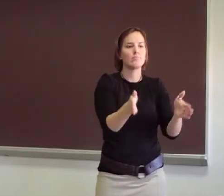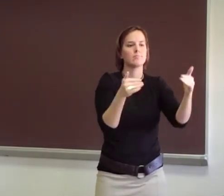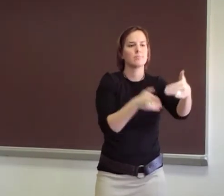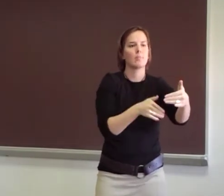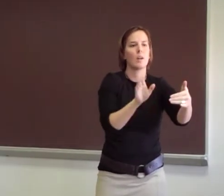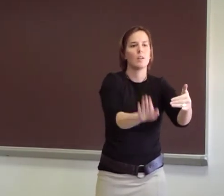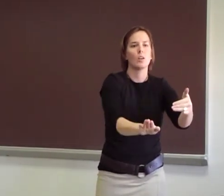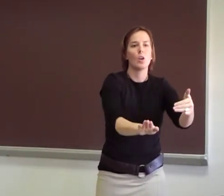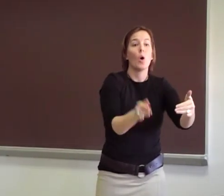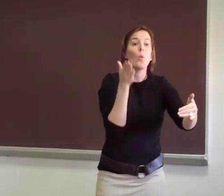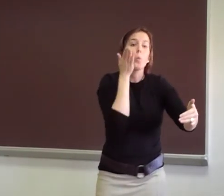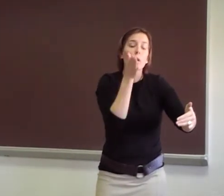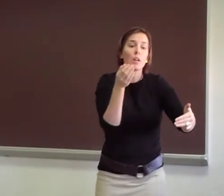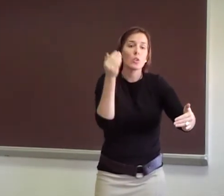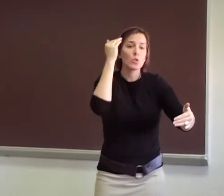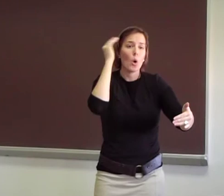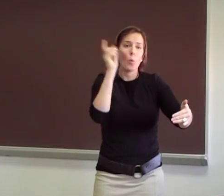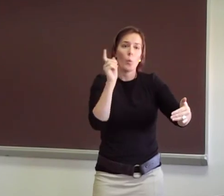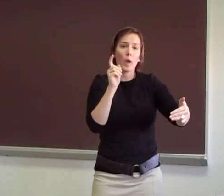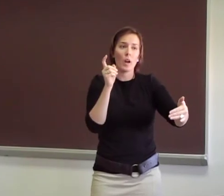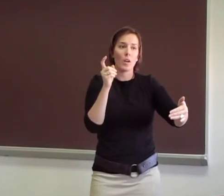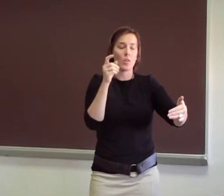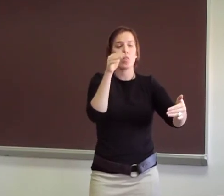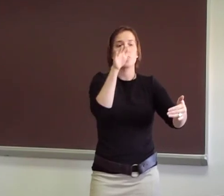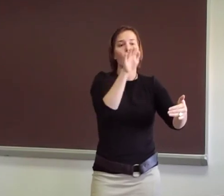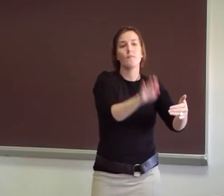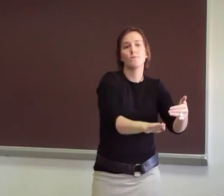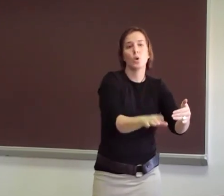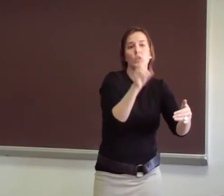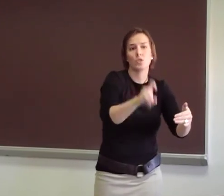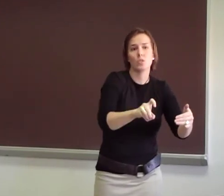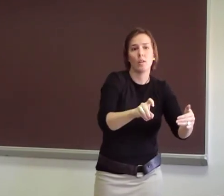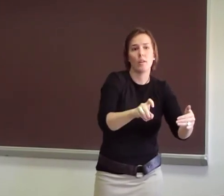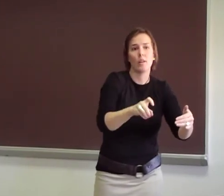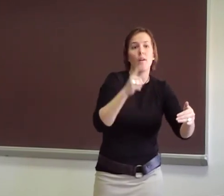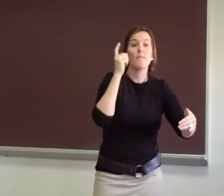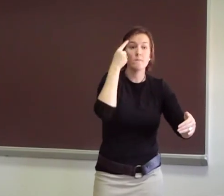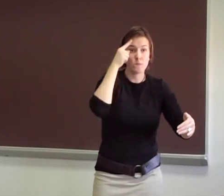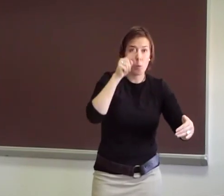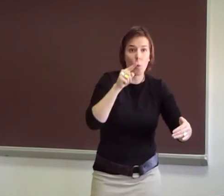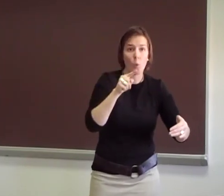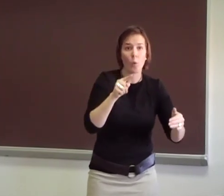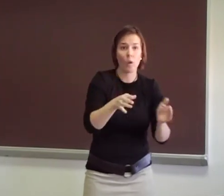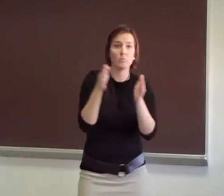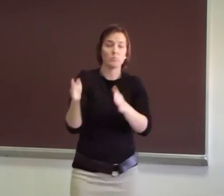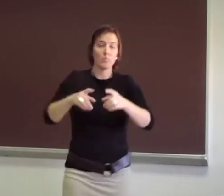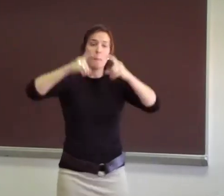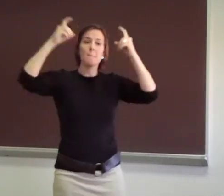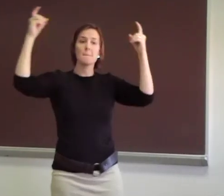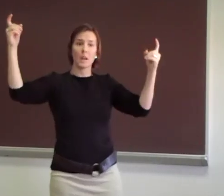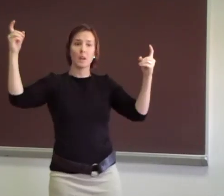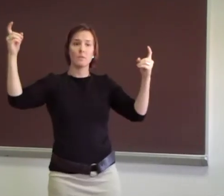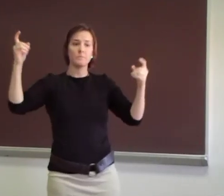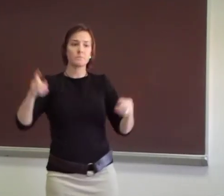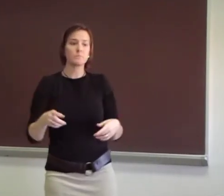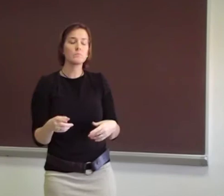So we can look at how far the foot is from the back of our rectangle, how far it is from the side of our